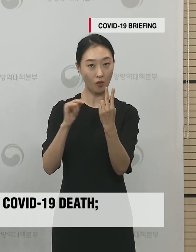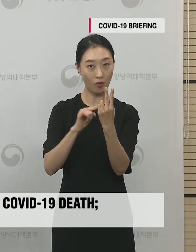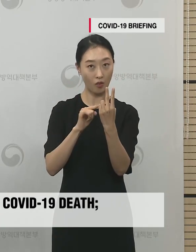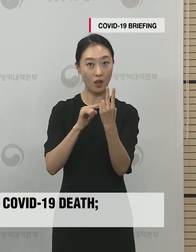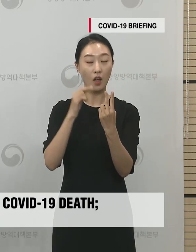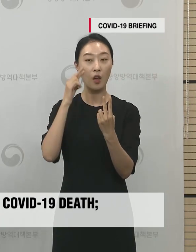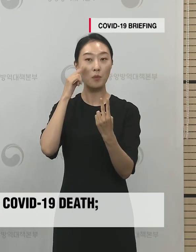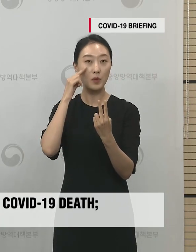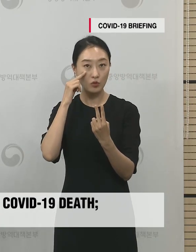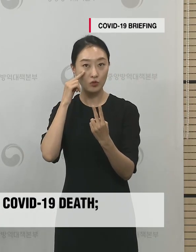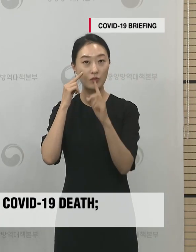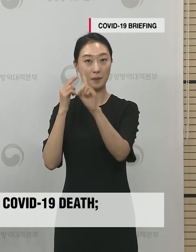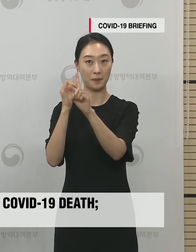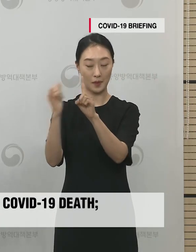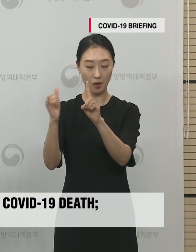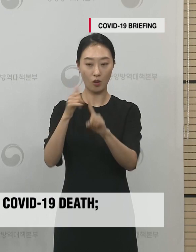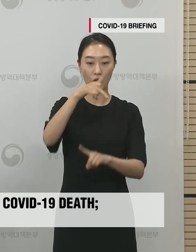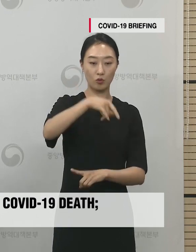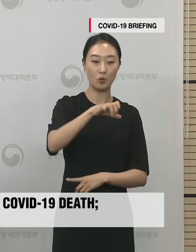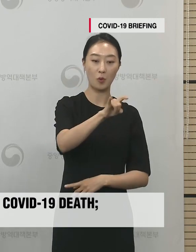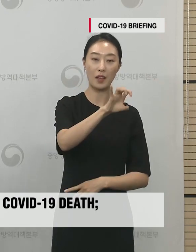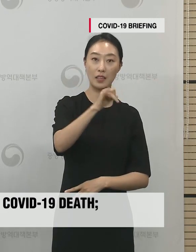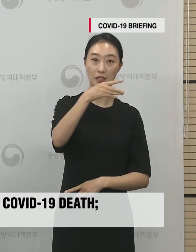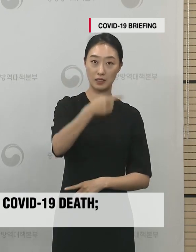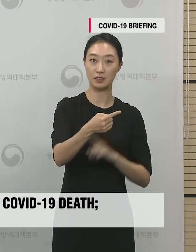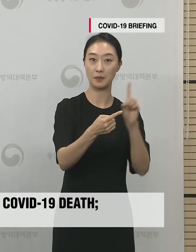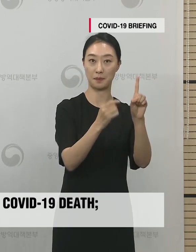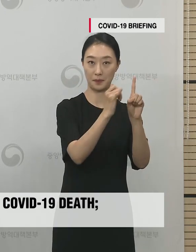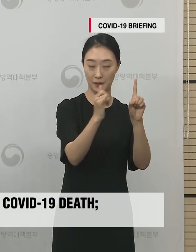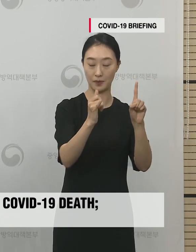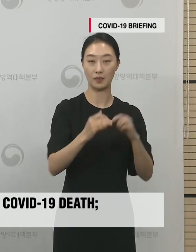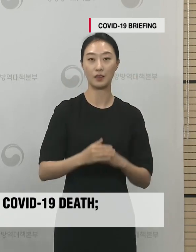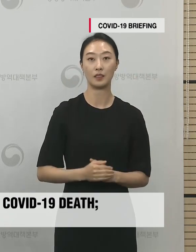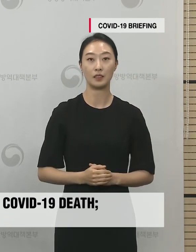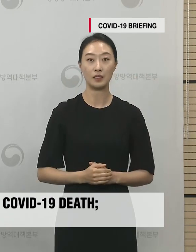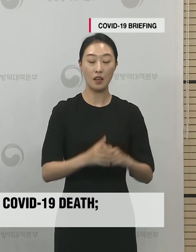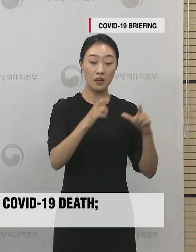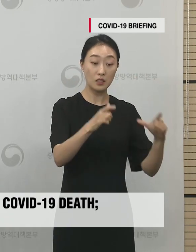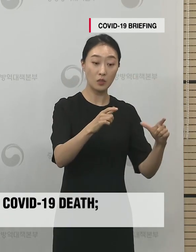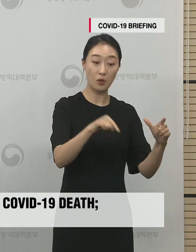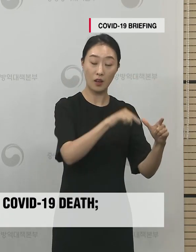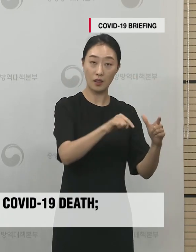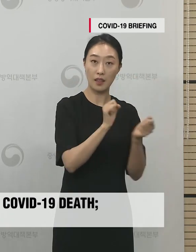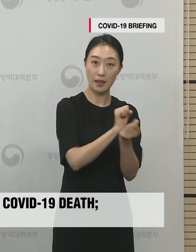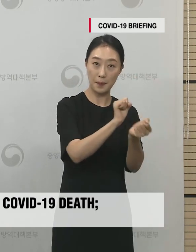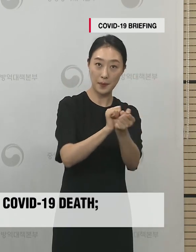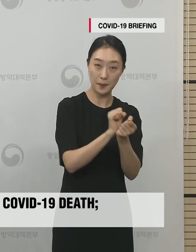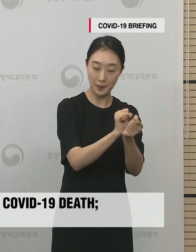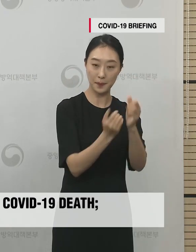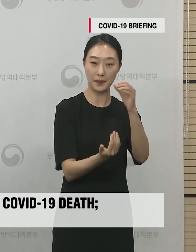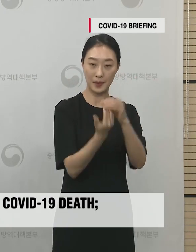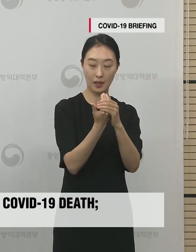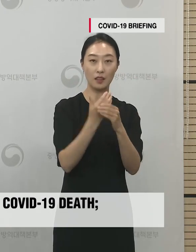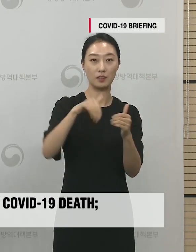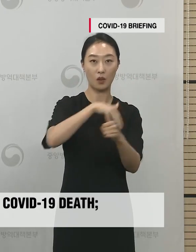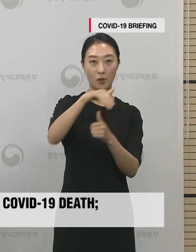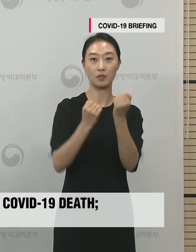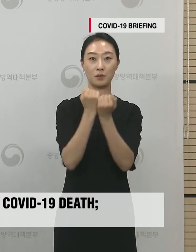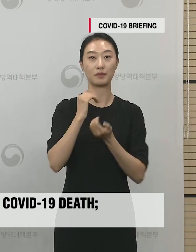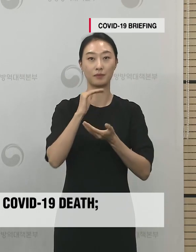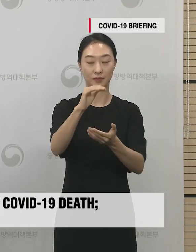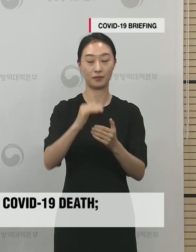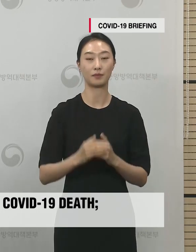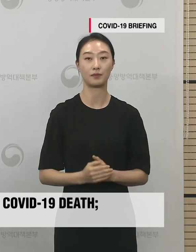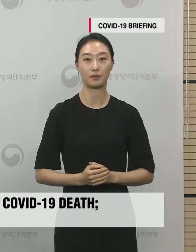imported cases from overseas, 1 was from America, 1 was from Kuwait. And next are some details on the